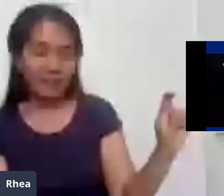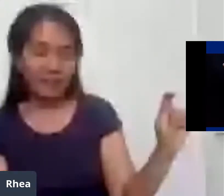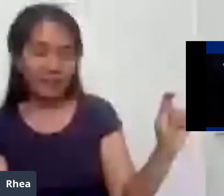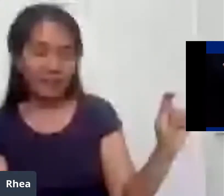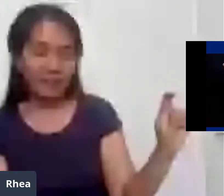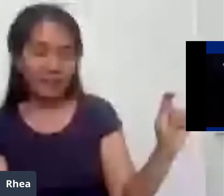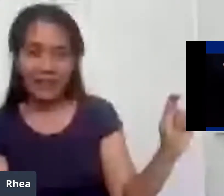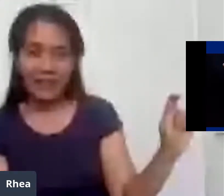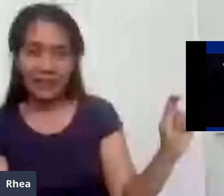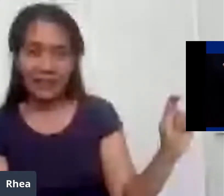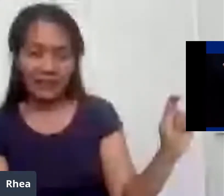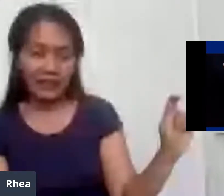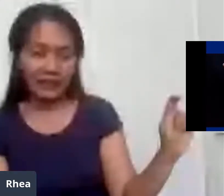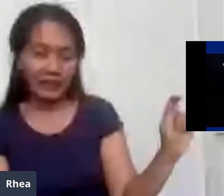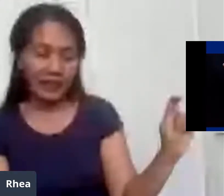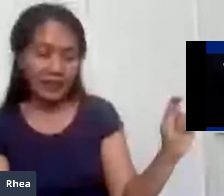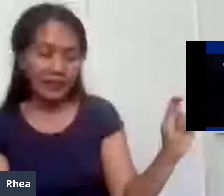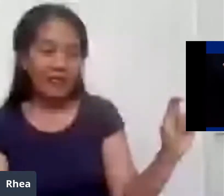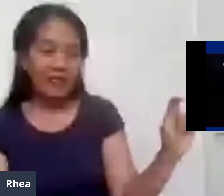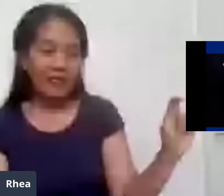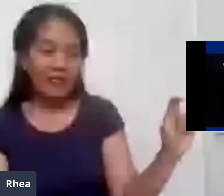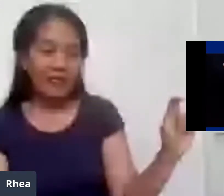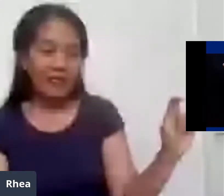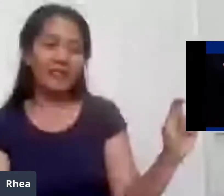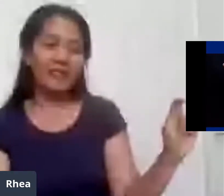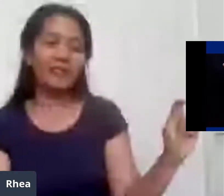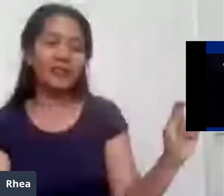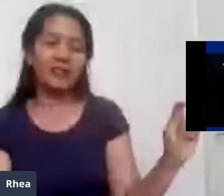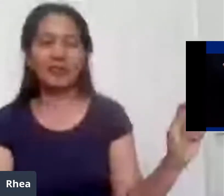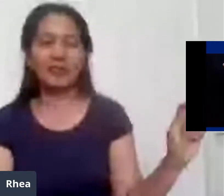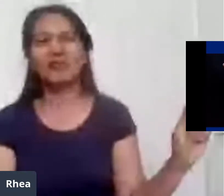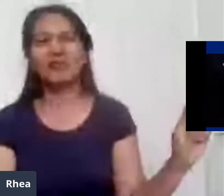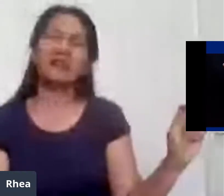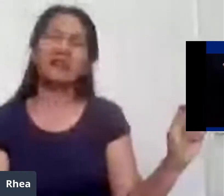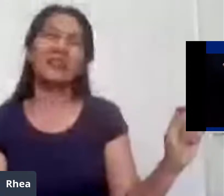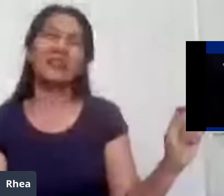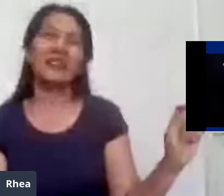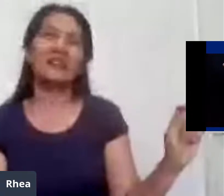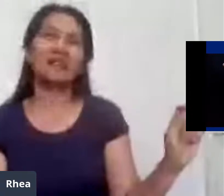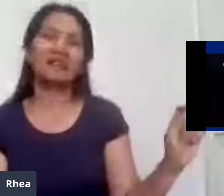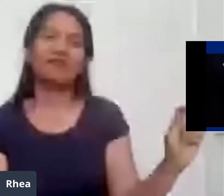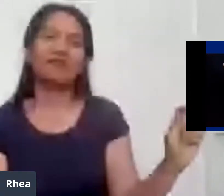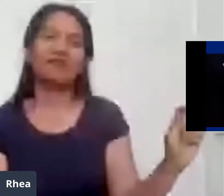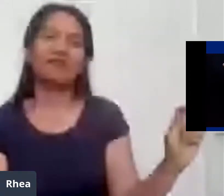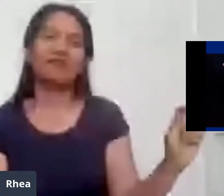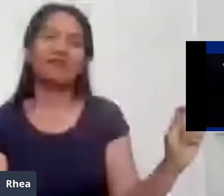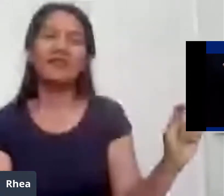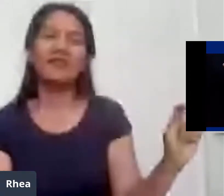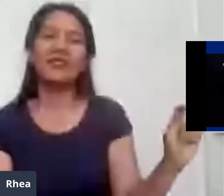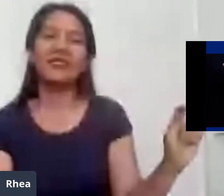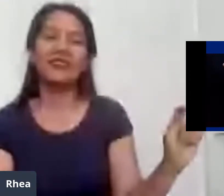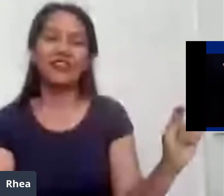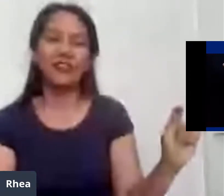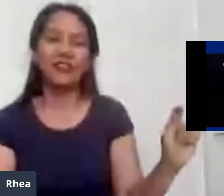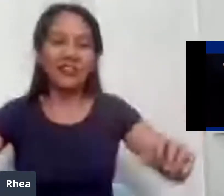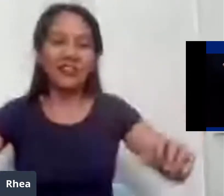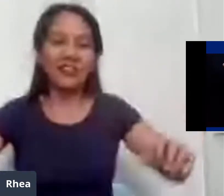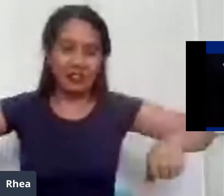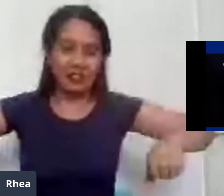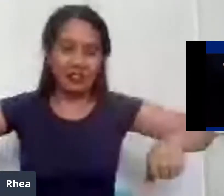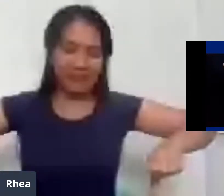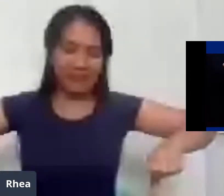thumb. This is letter T. Okay? Letter T would mean could relate the word